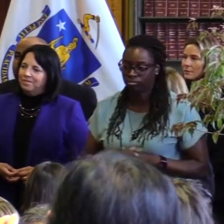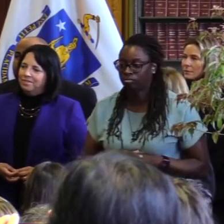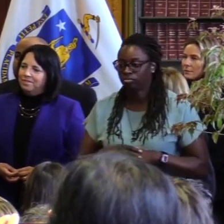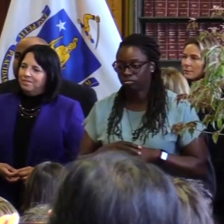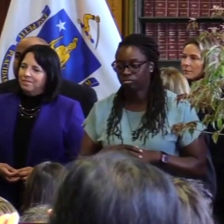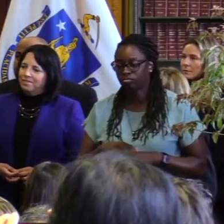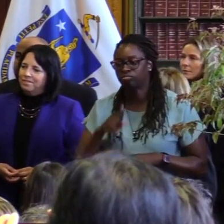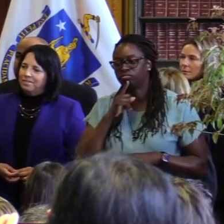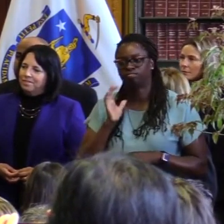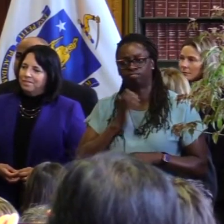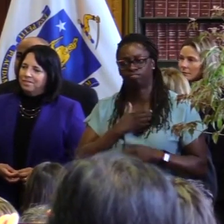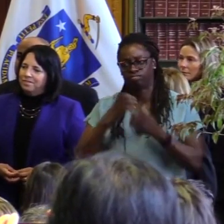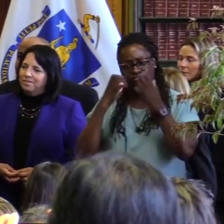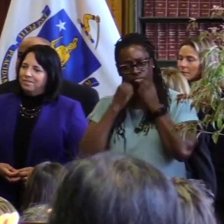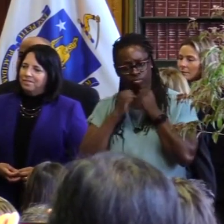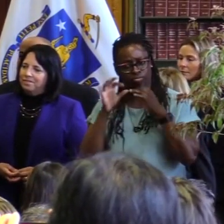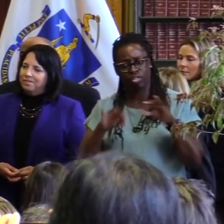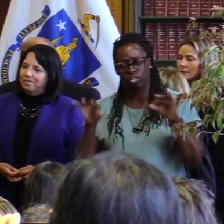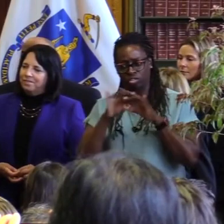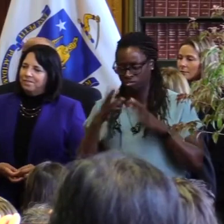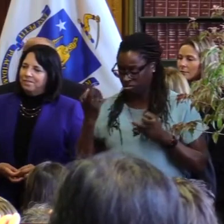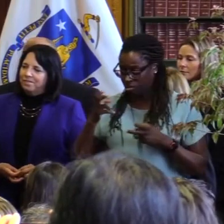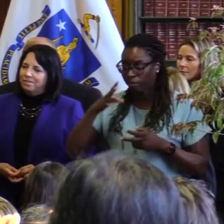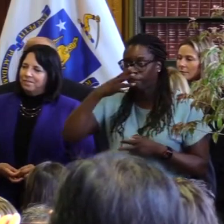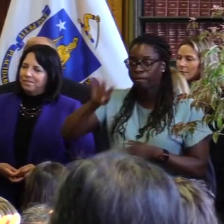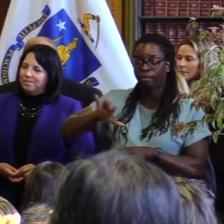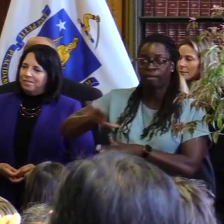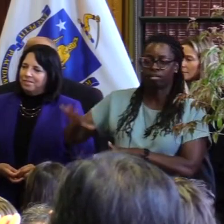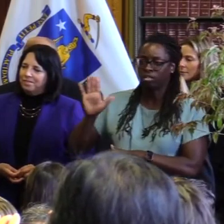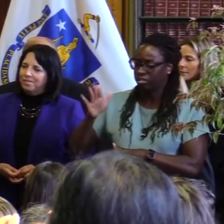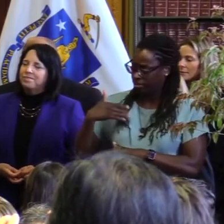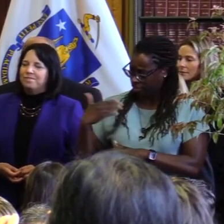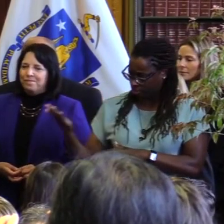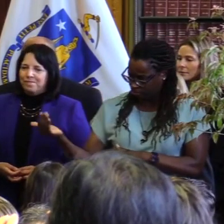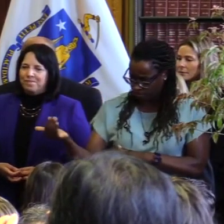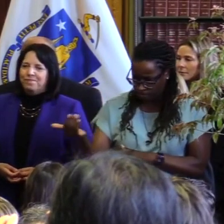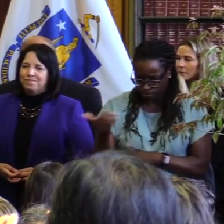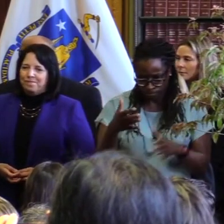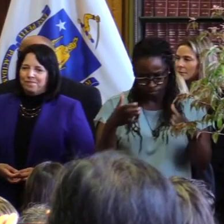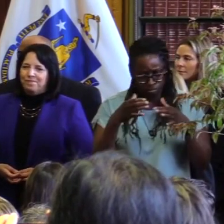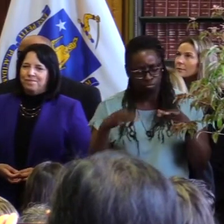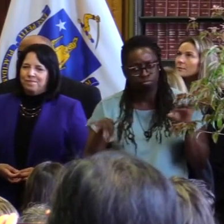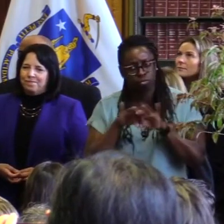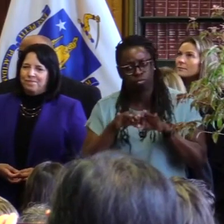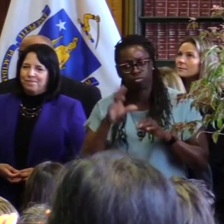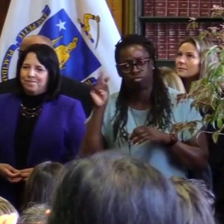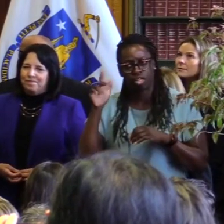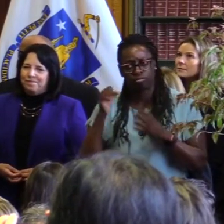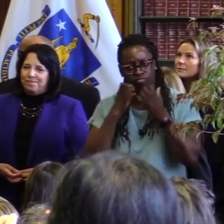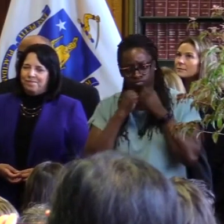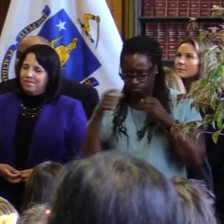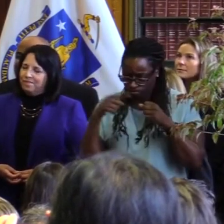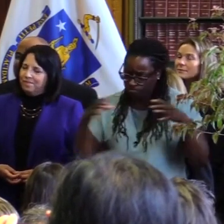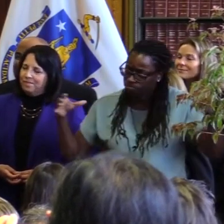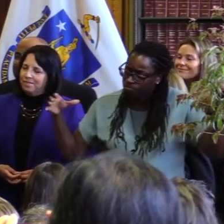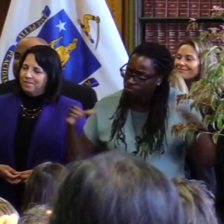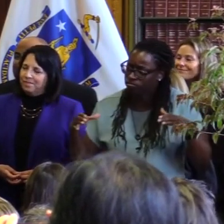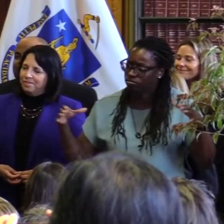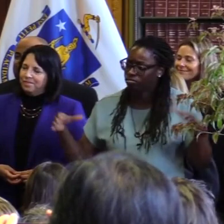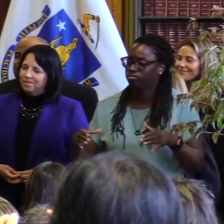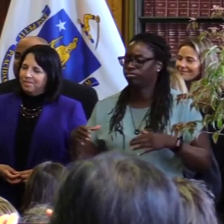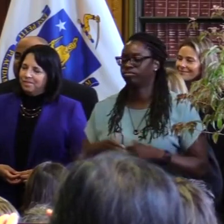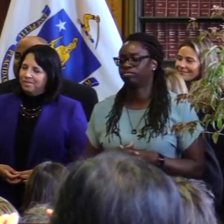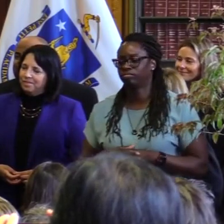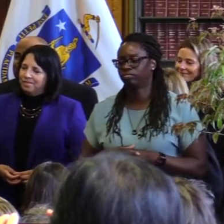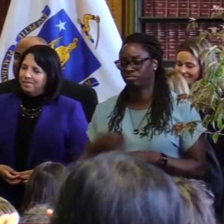behind, leading with our strength, our ingenuity, our work ethic to get things done. So I just want to thank everyone who's